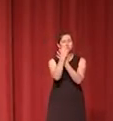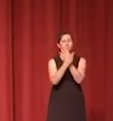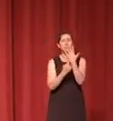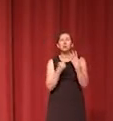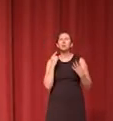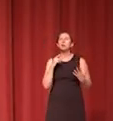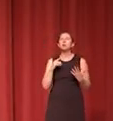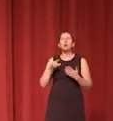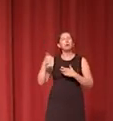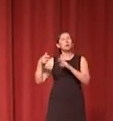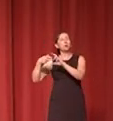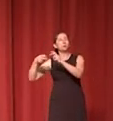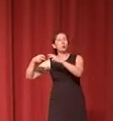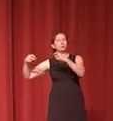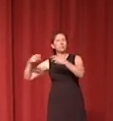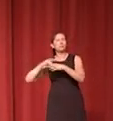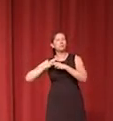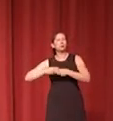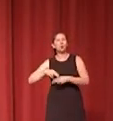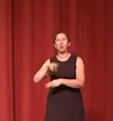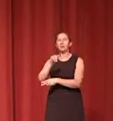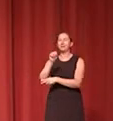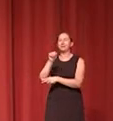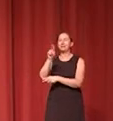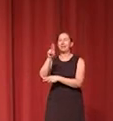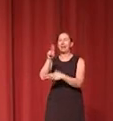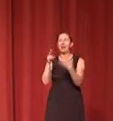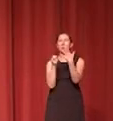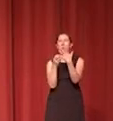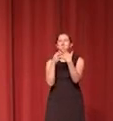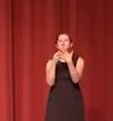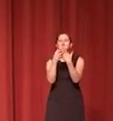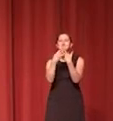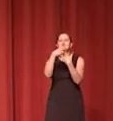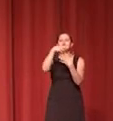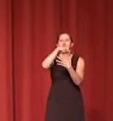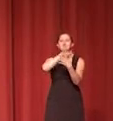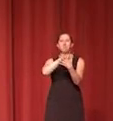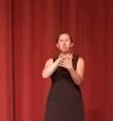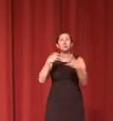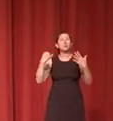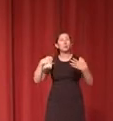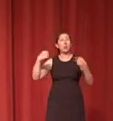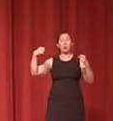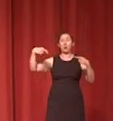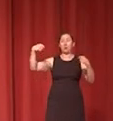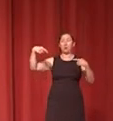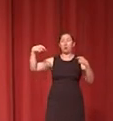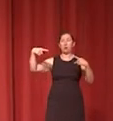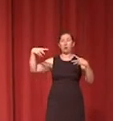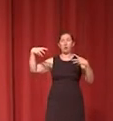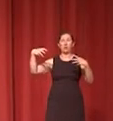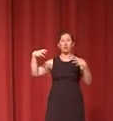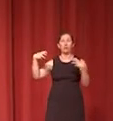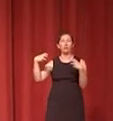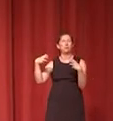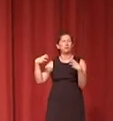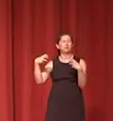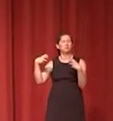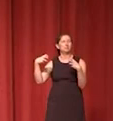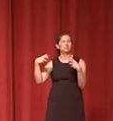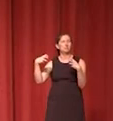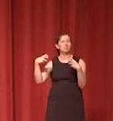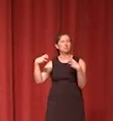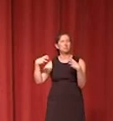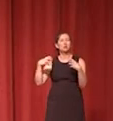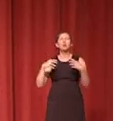tau, which cause the nerve cell to become damaged and not function, and then you get this wave of shrinkage of the brain as the nerve